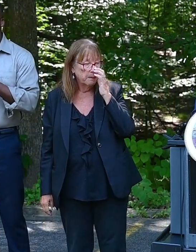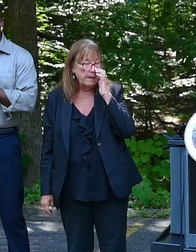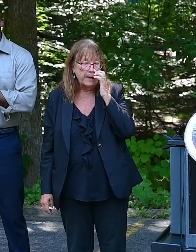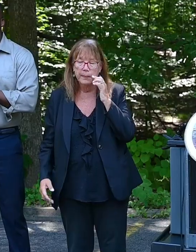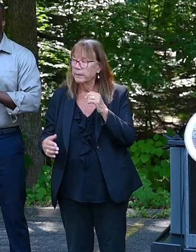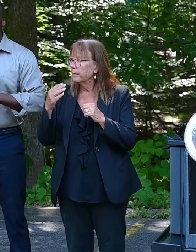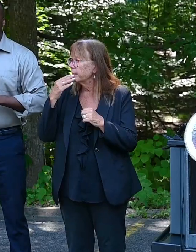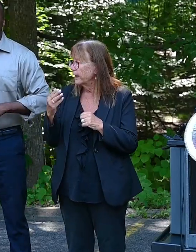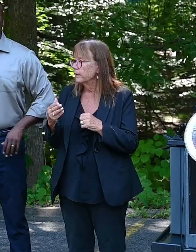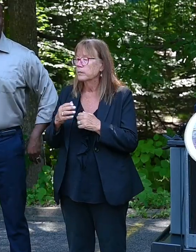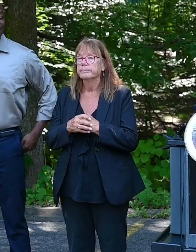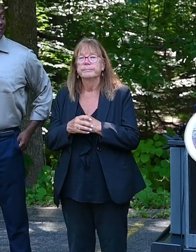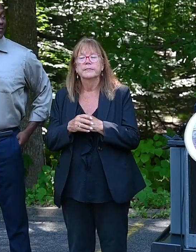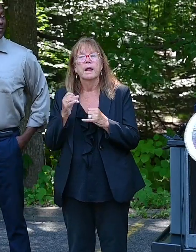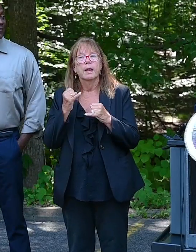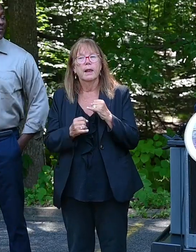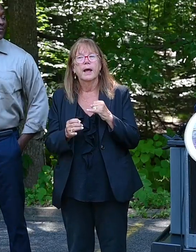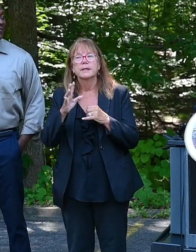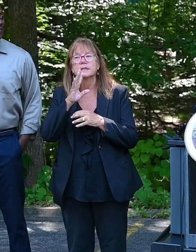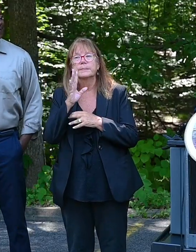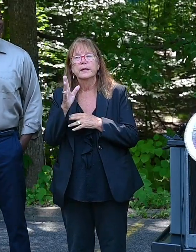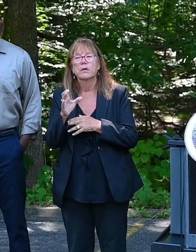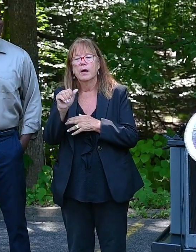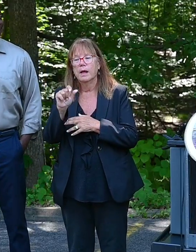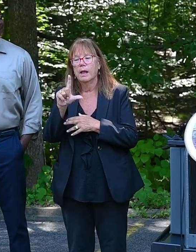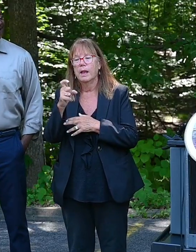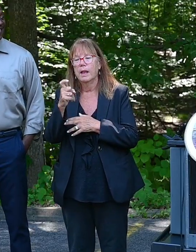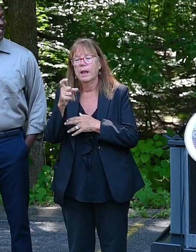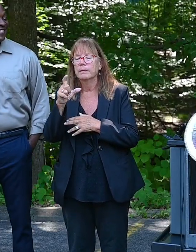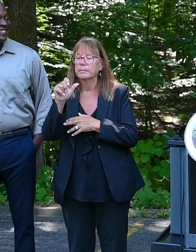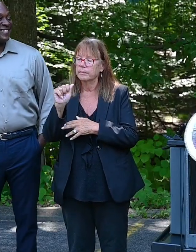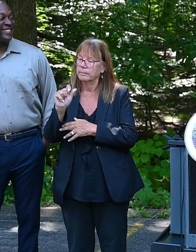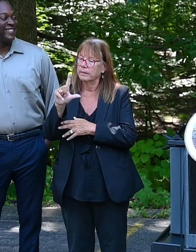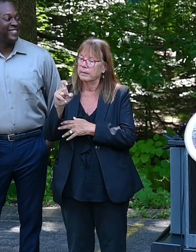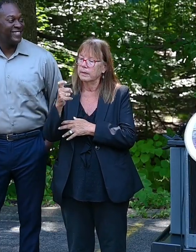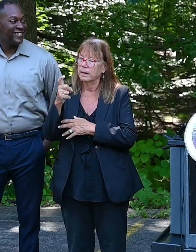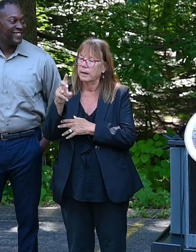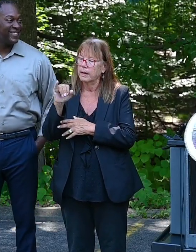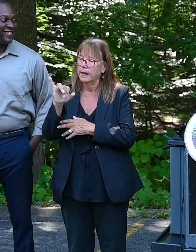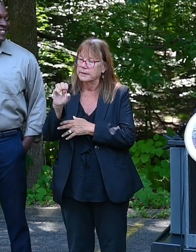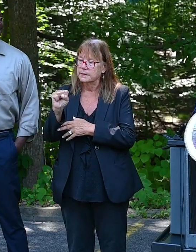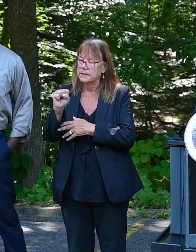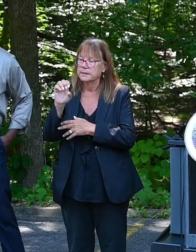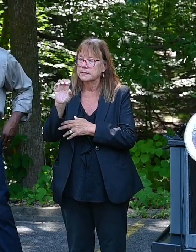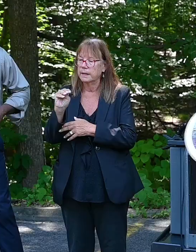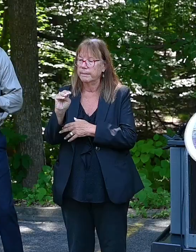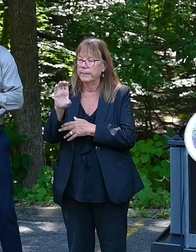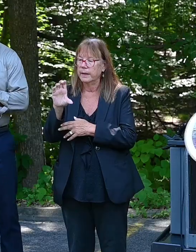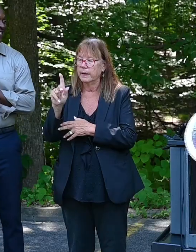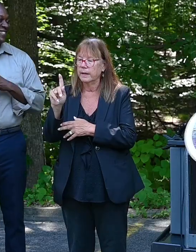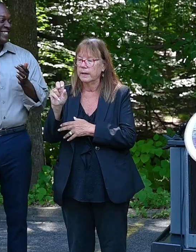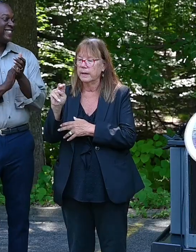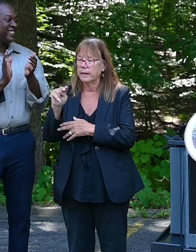Thank you, Jansen. Our last speaker is Alexis McKenzie, the president of the Watermont Swim Club.